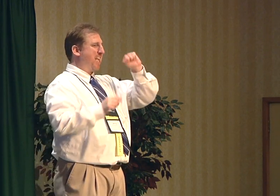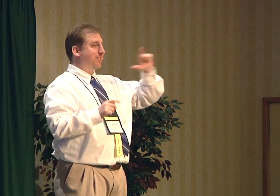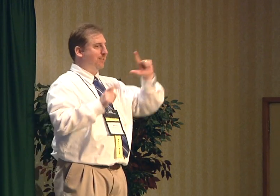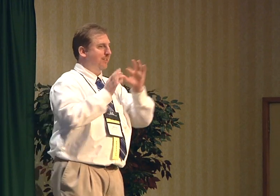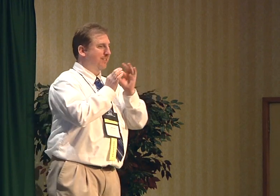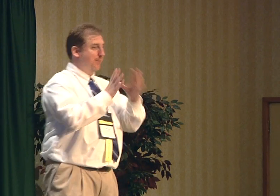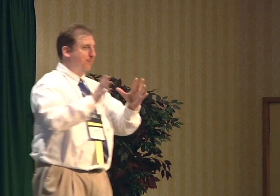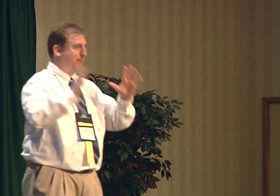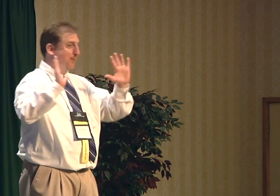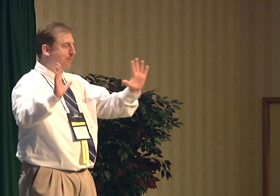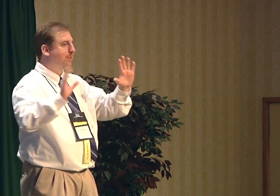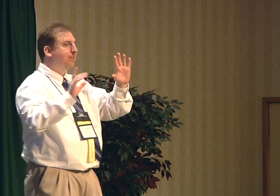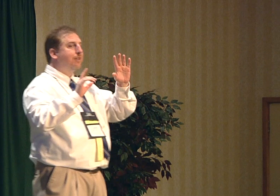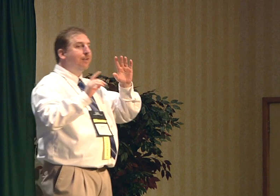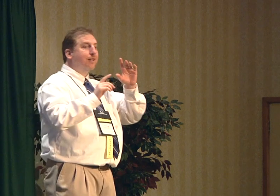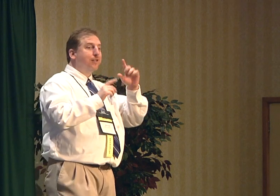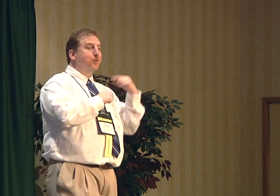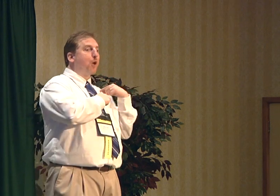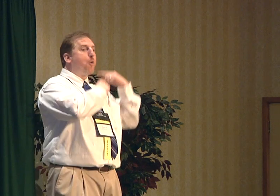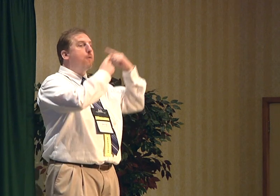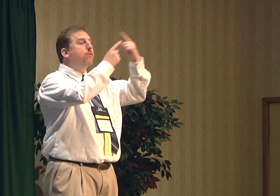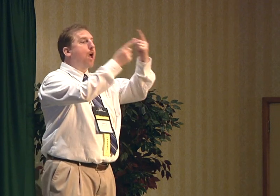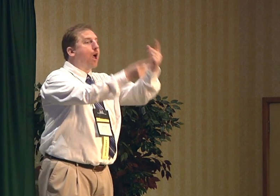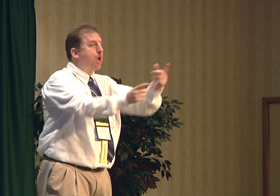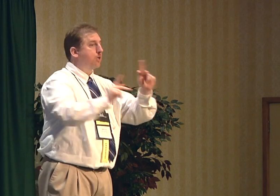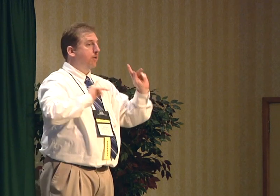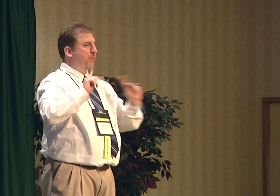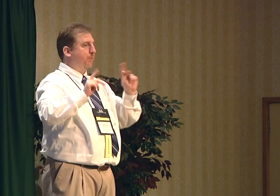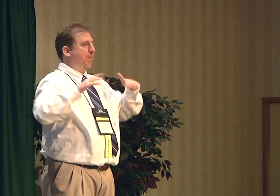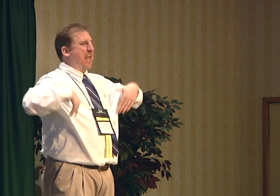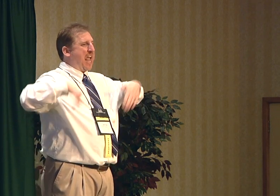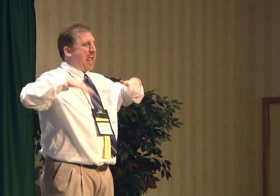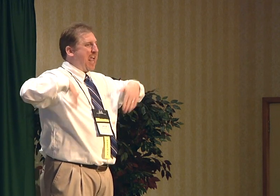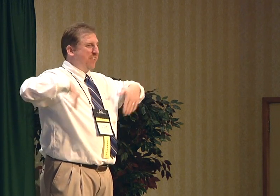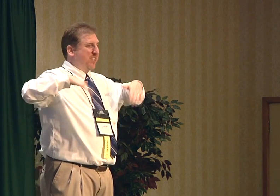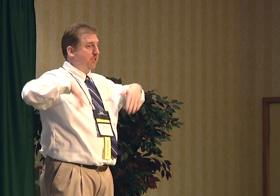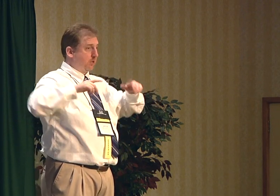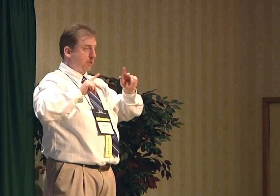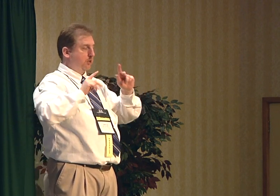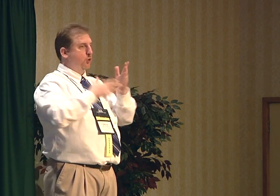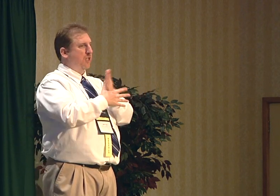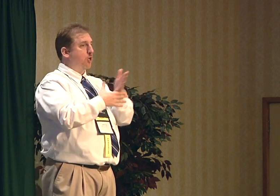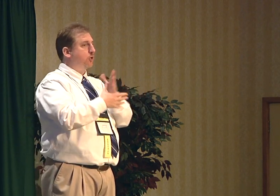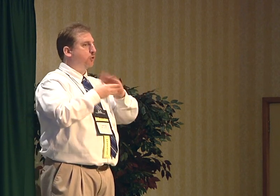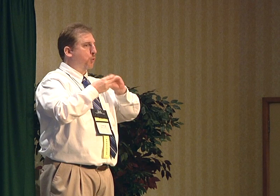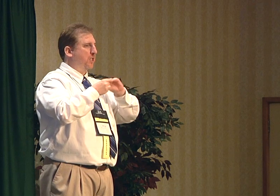Right, we're not restricted to just an ASL interpreter. So far, people